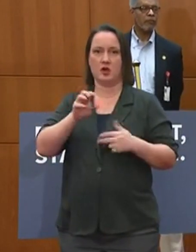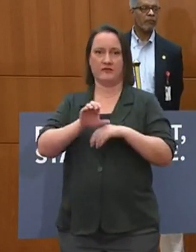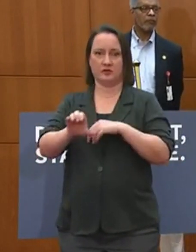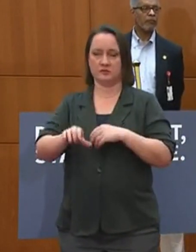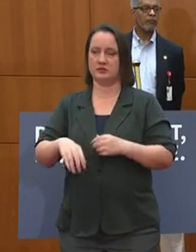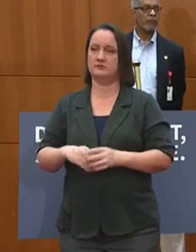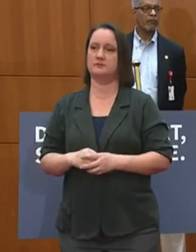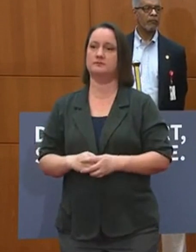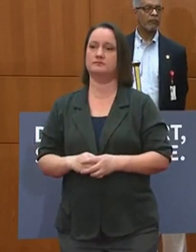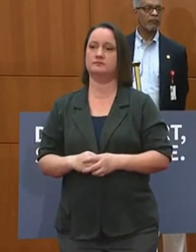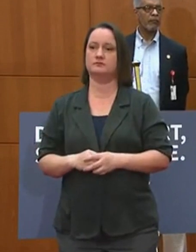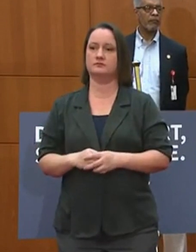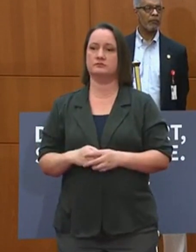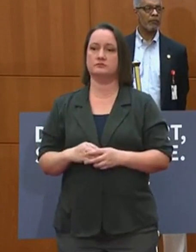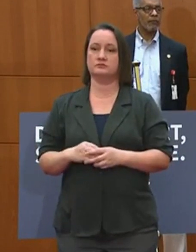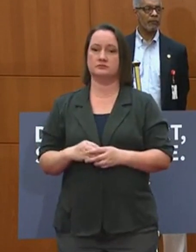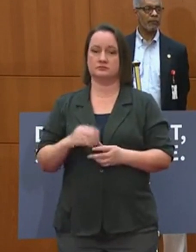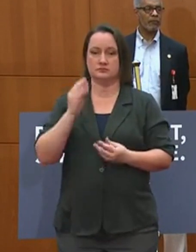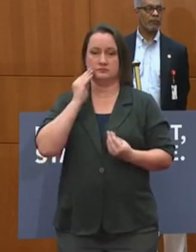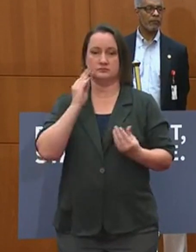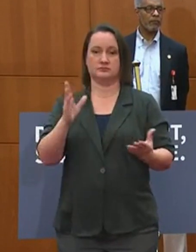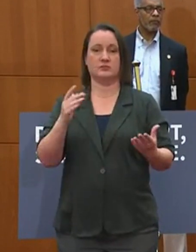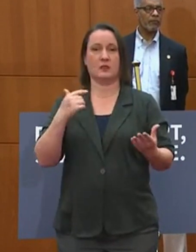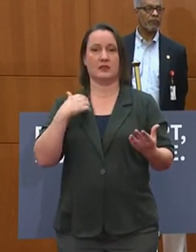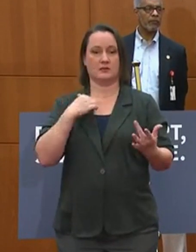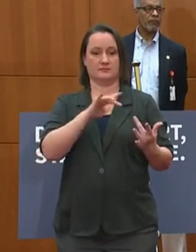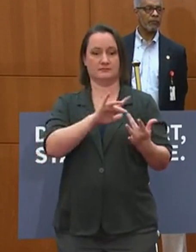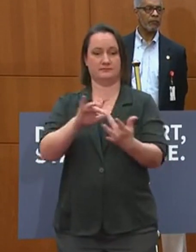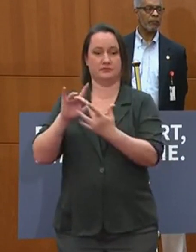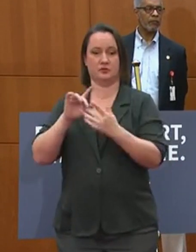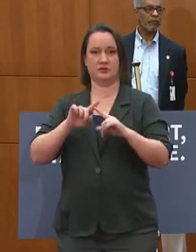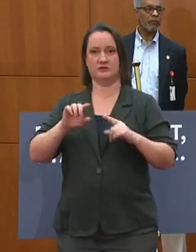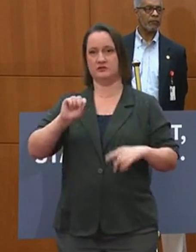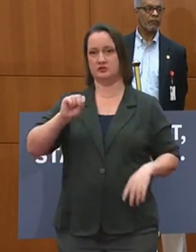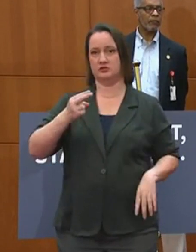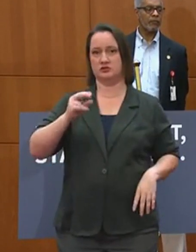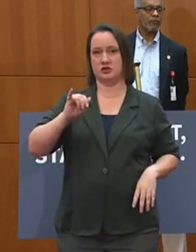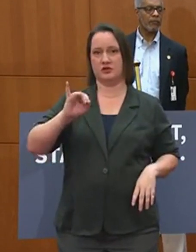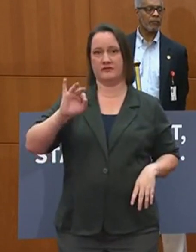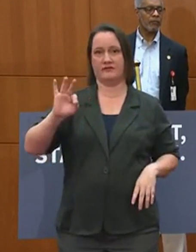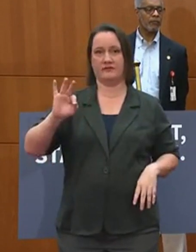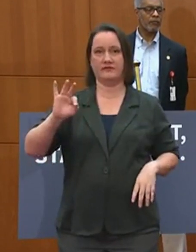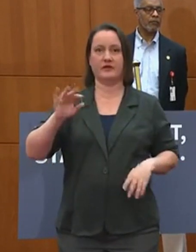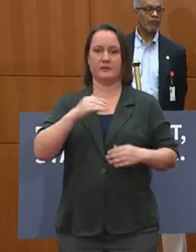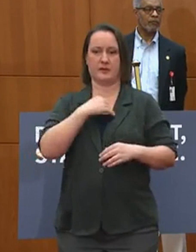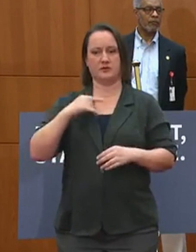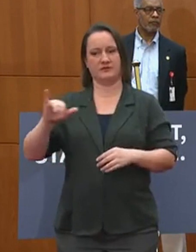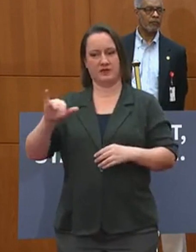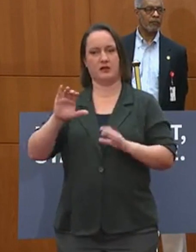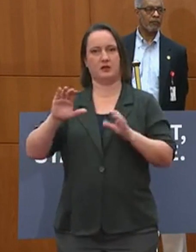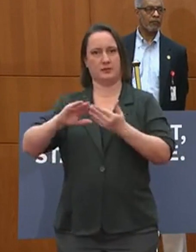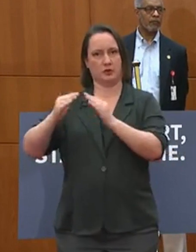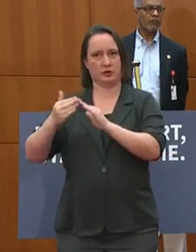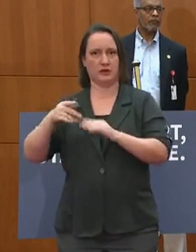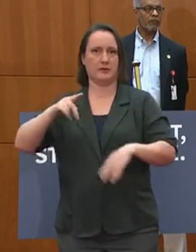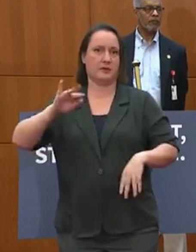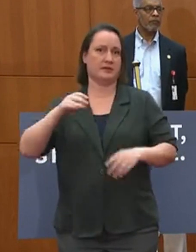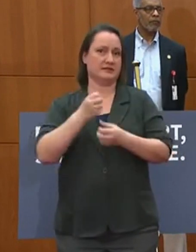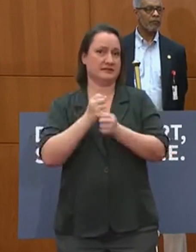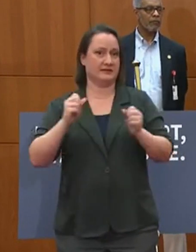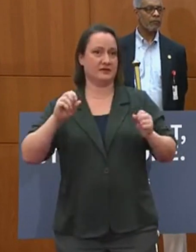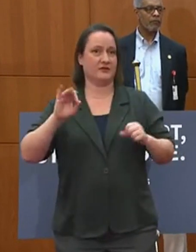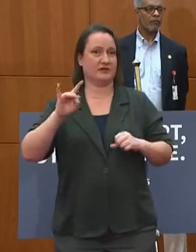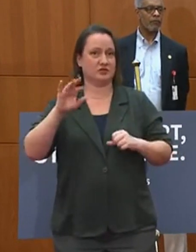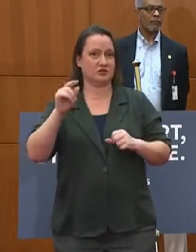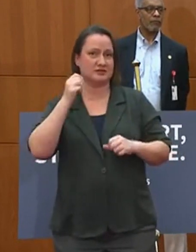I will say I am in touch with sheriffs and members of that law enforcement community and our public safety officials